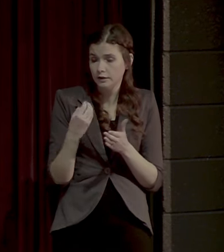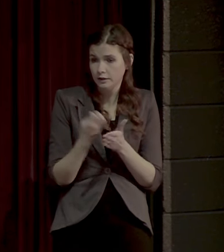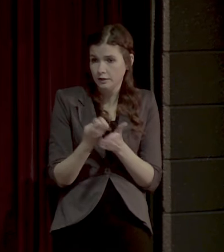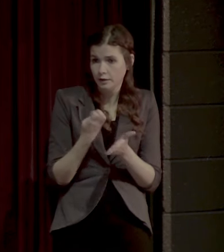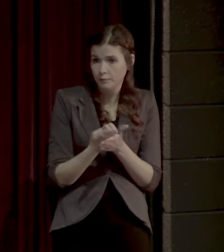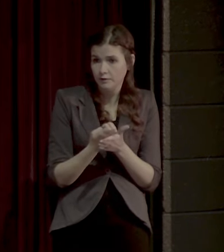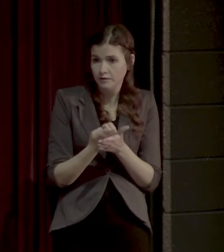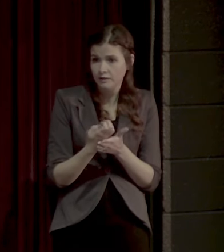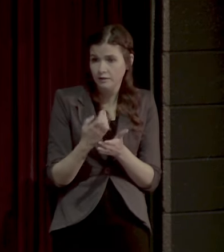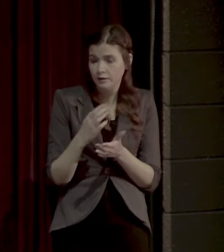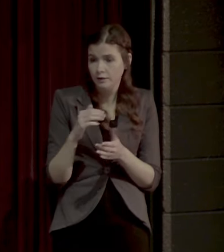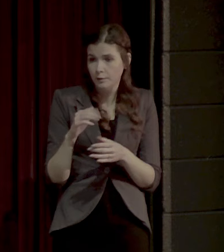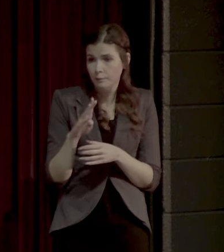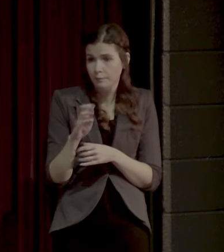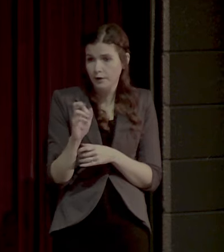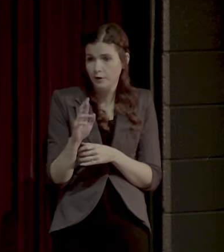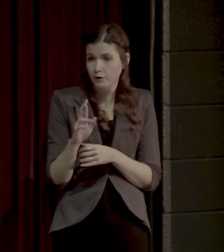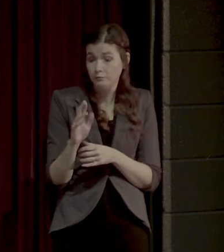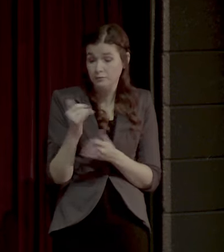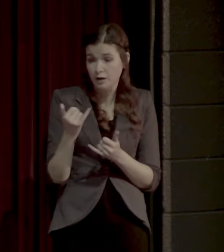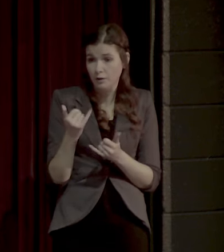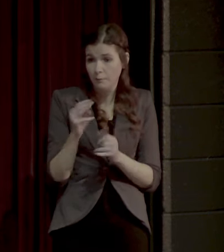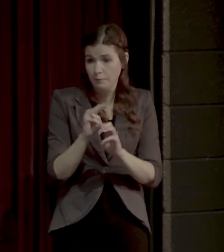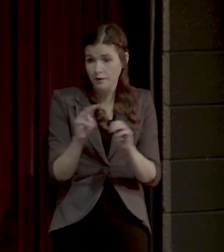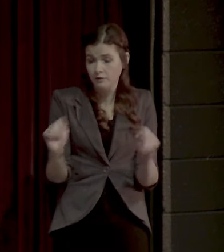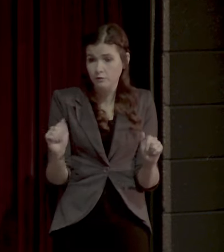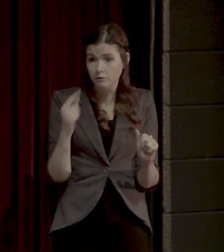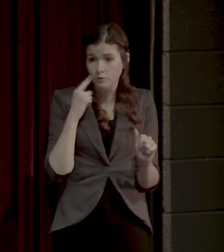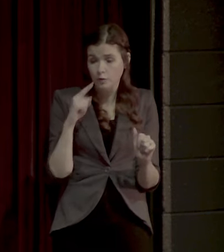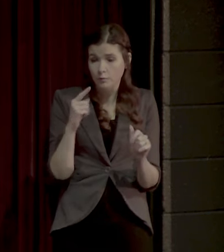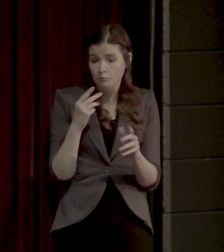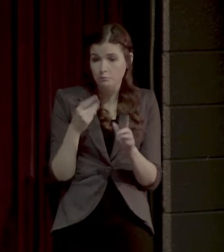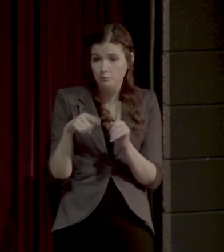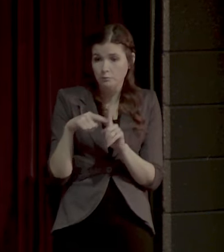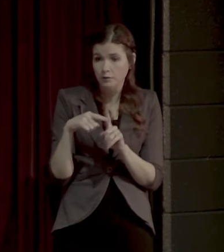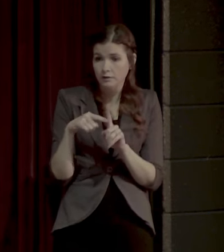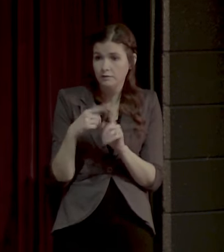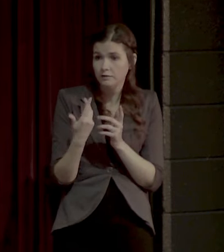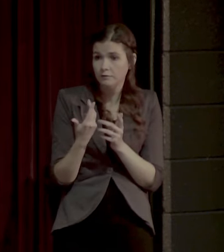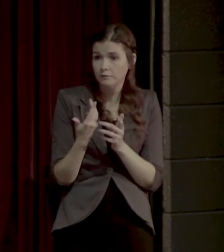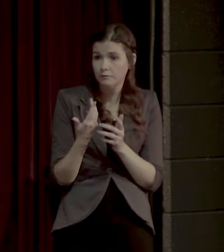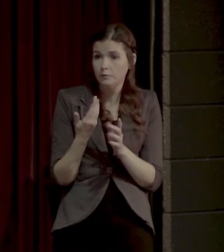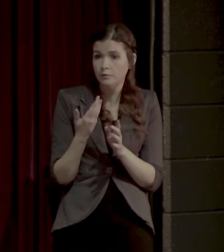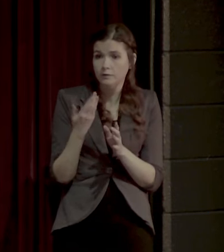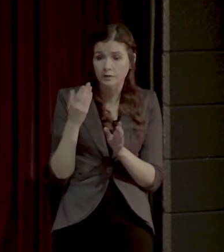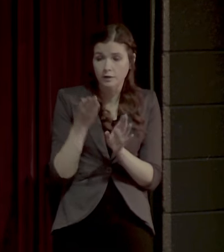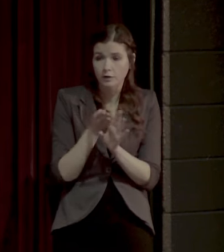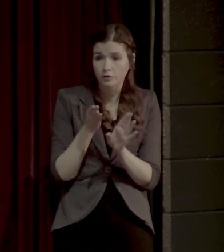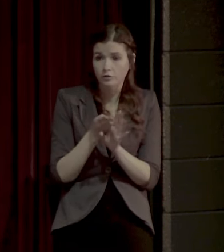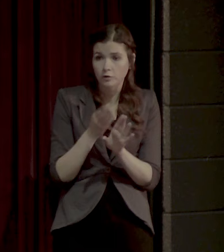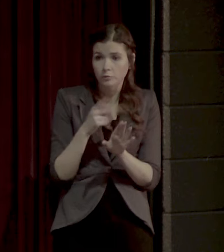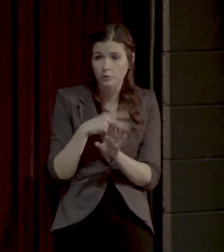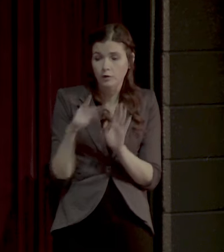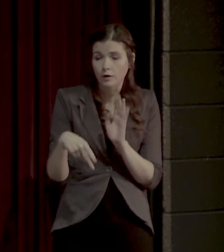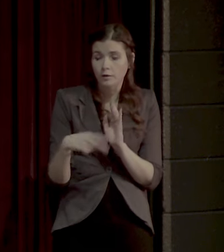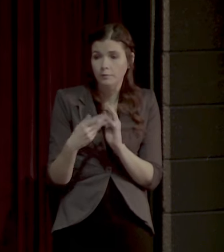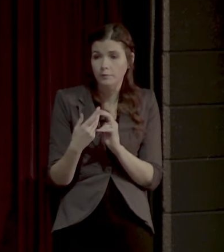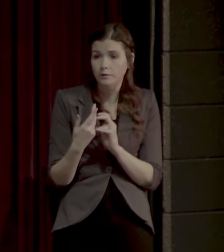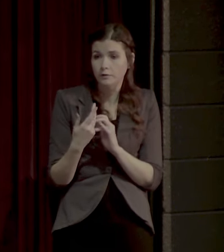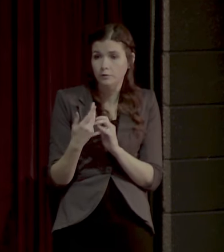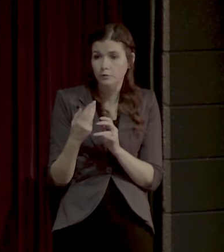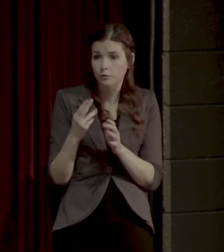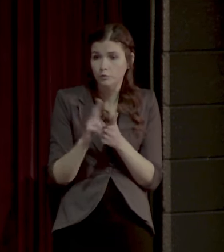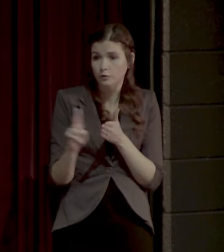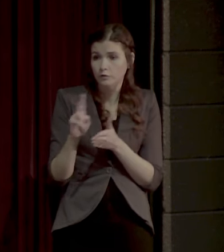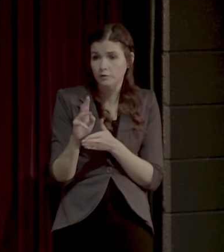Texas, and is currently enrolled in a Master's of Applied Positive Psychology program at the University of Pennsylvania. And Mina